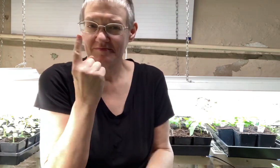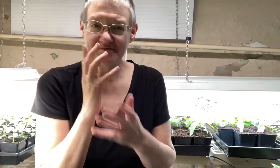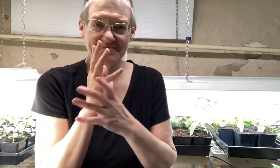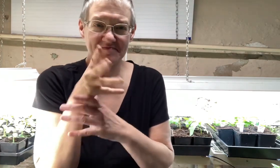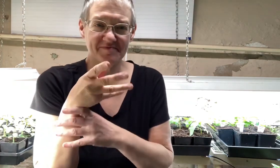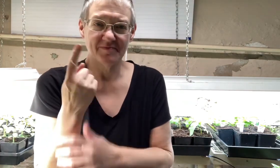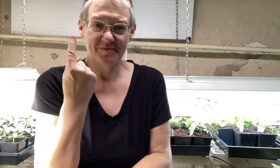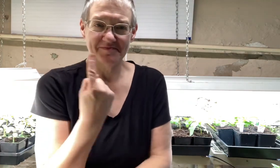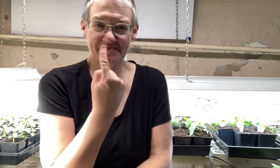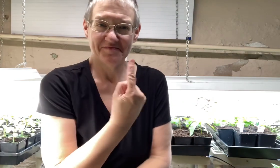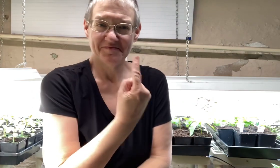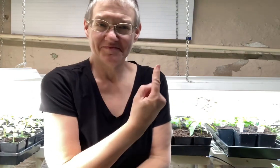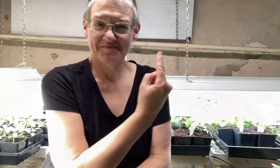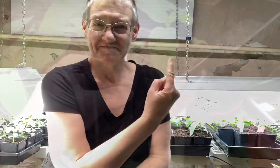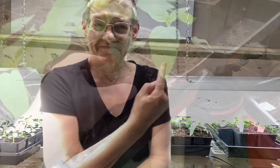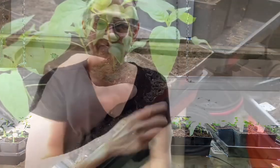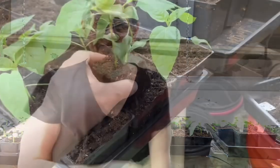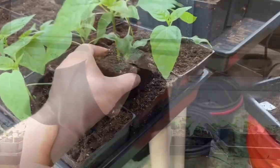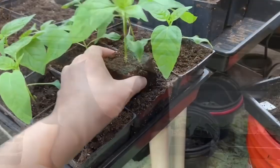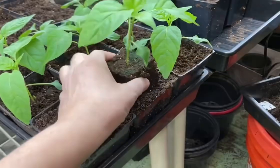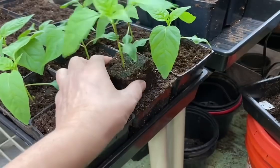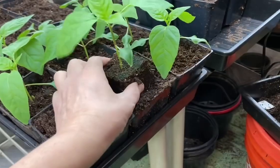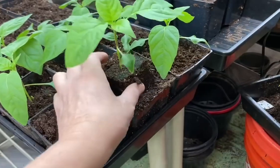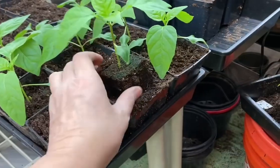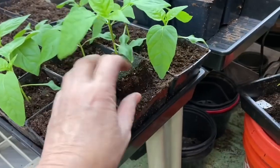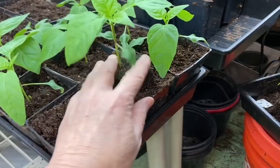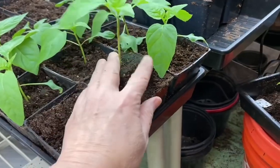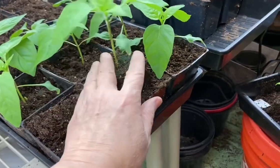want 1 plant per soil block.